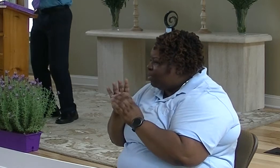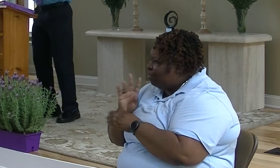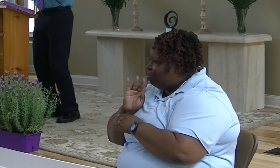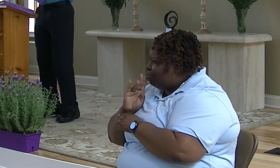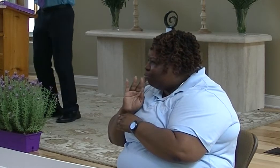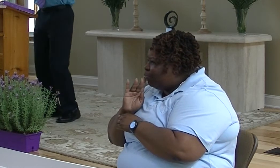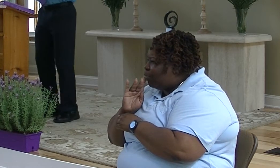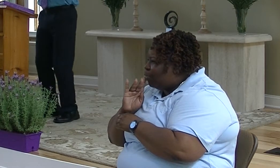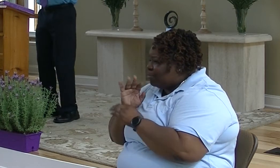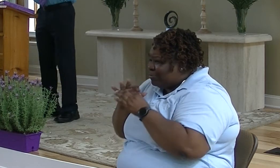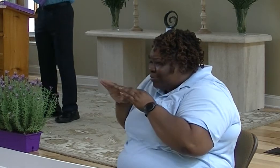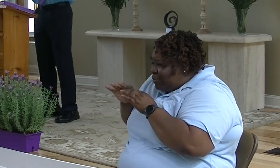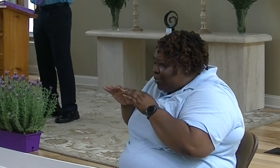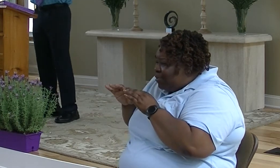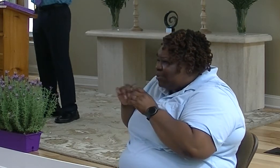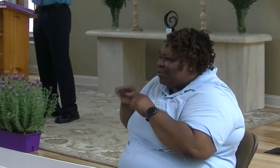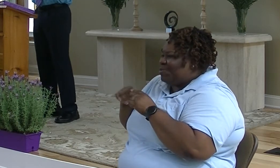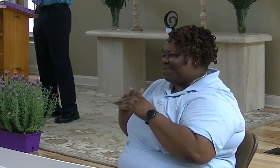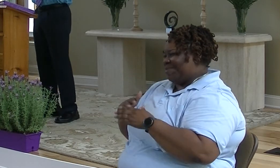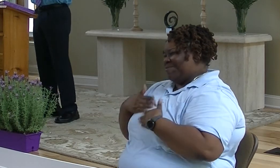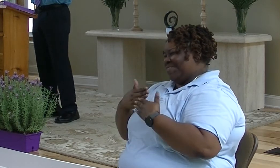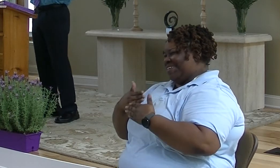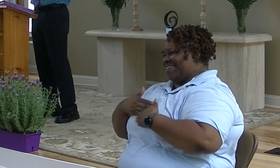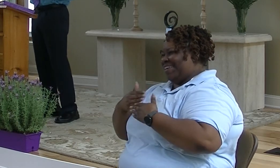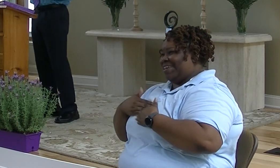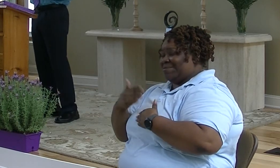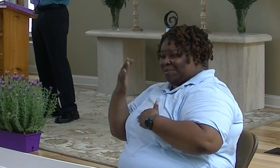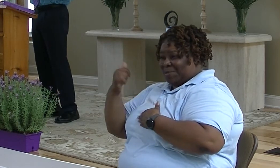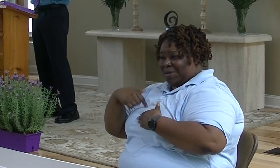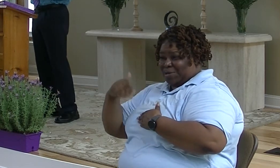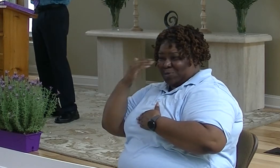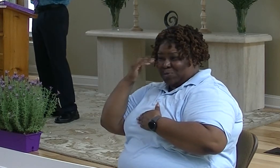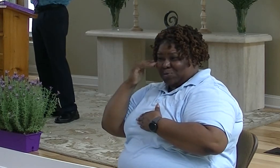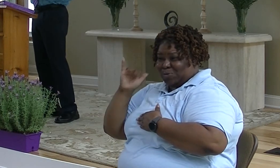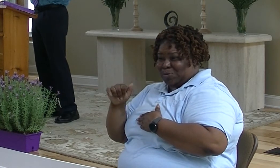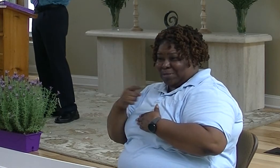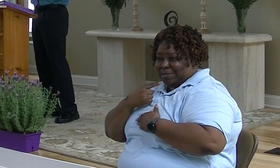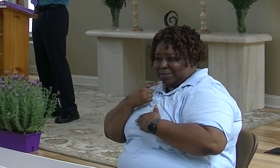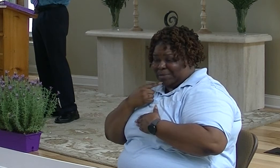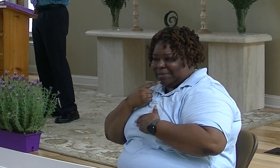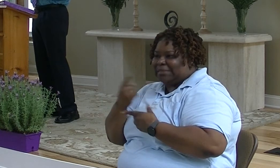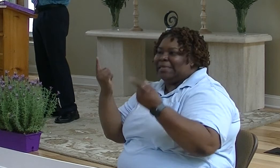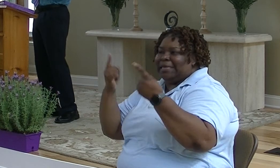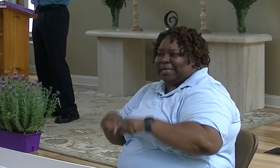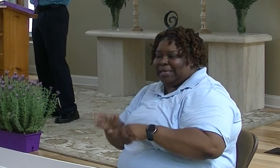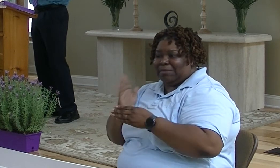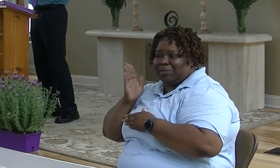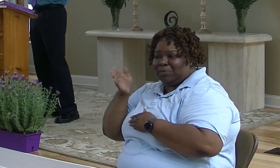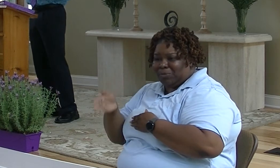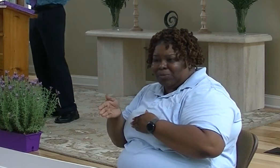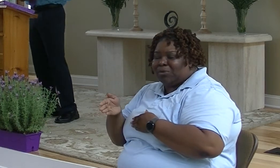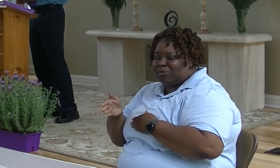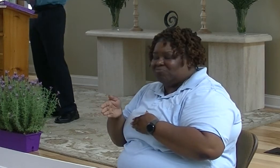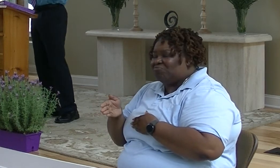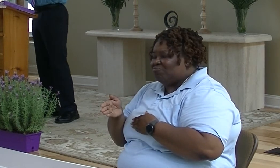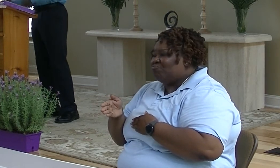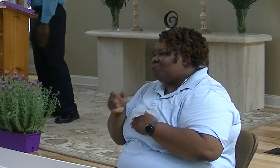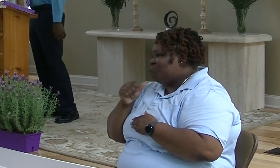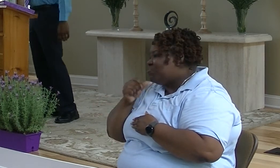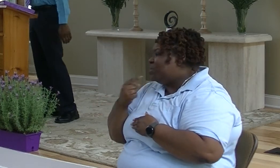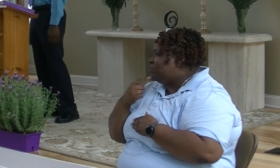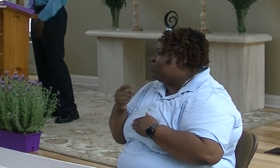giddy, because just you know that by speaking it forth, you are bringing it forth. Rather than speaking about it,